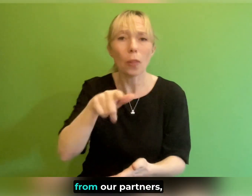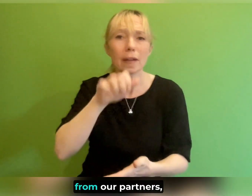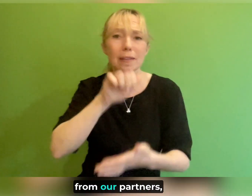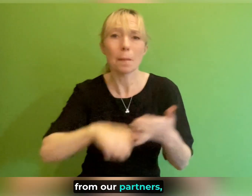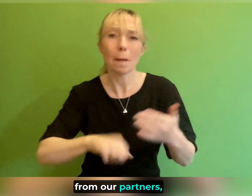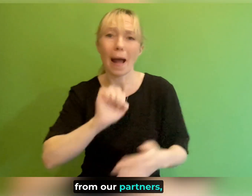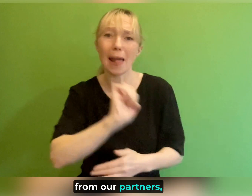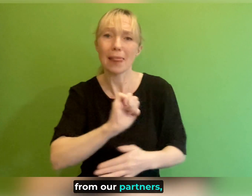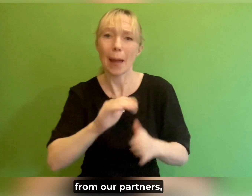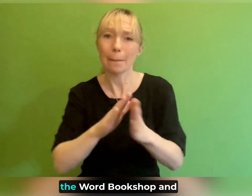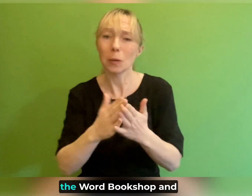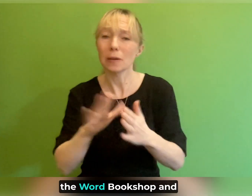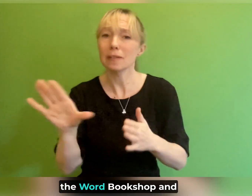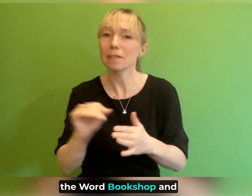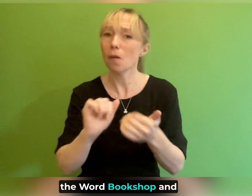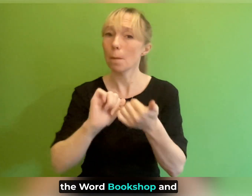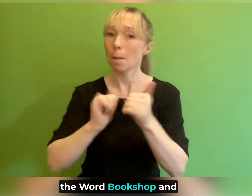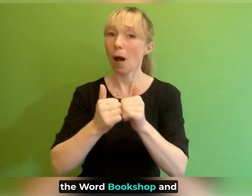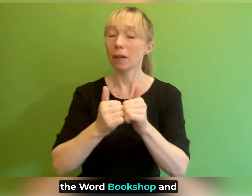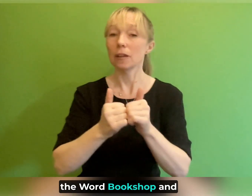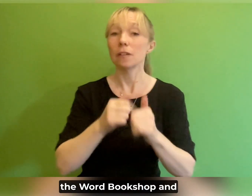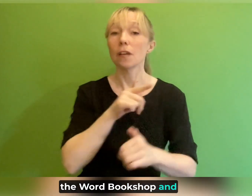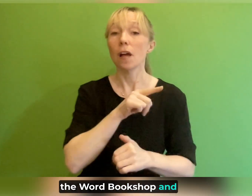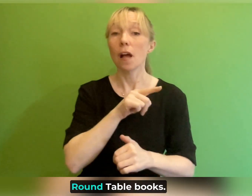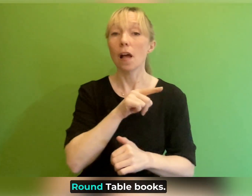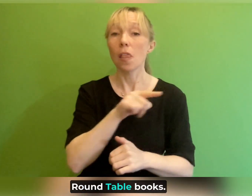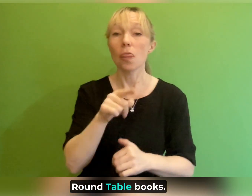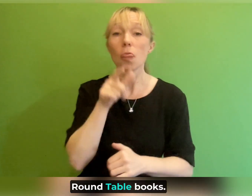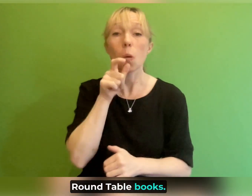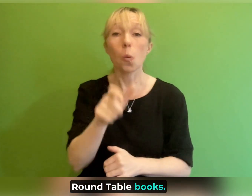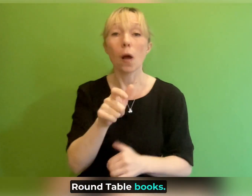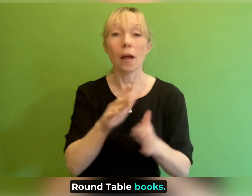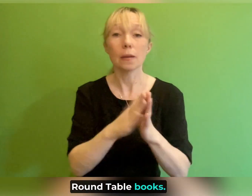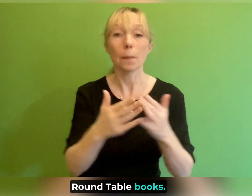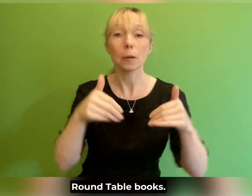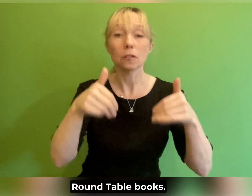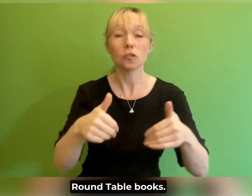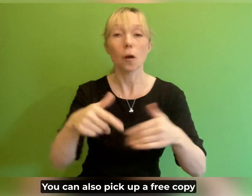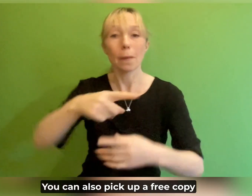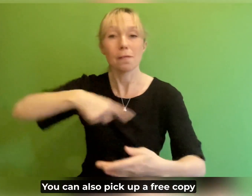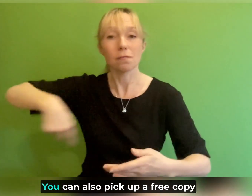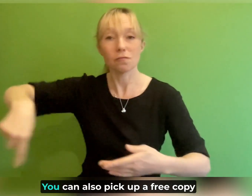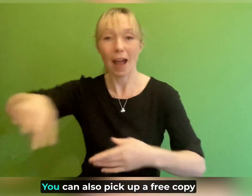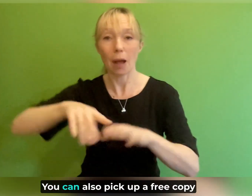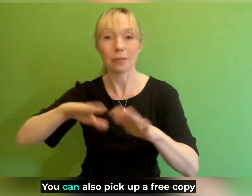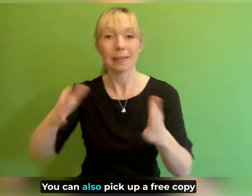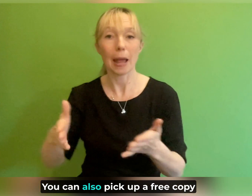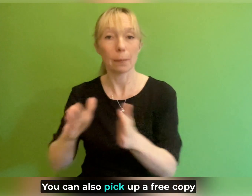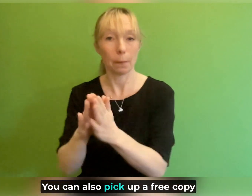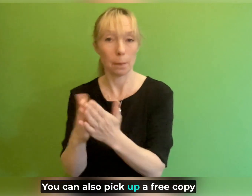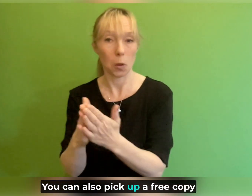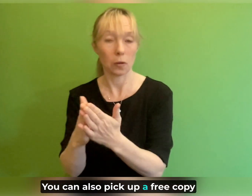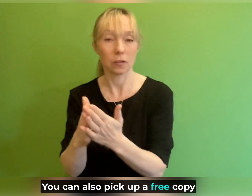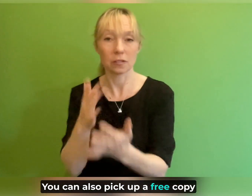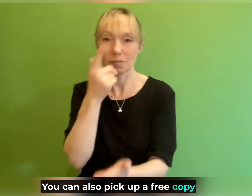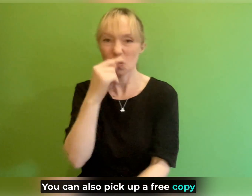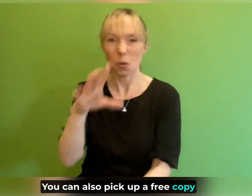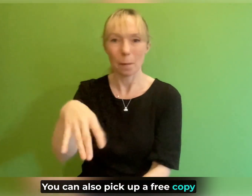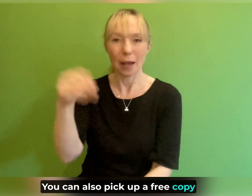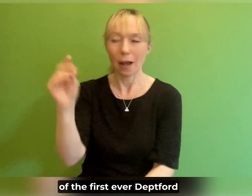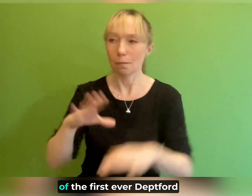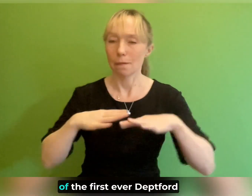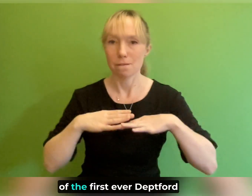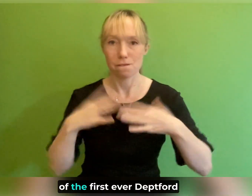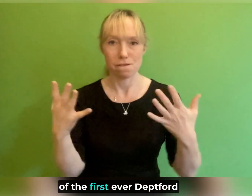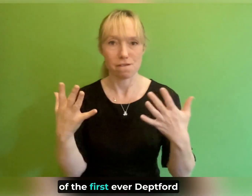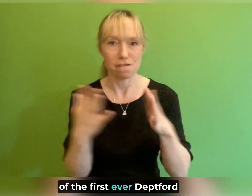books from our partners, The Word Bookshop and Round Table Books. You can also pick up a free copy